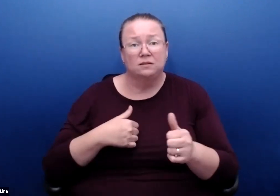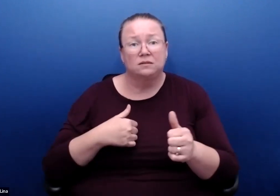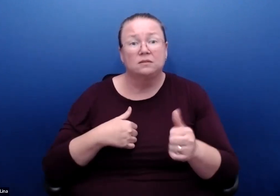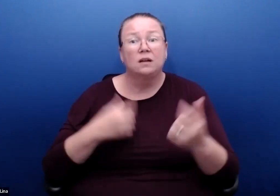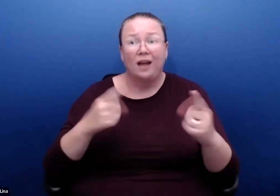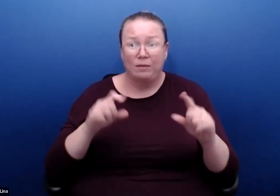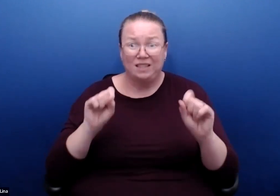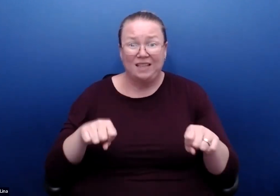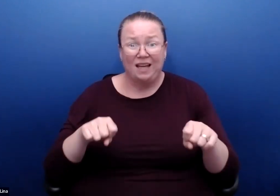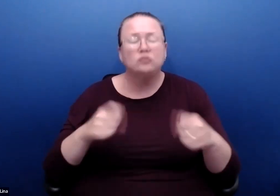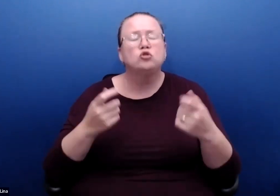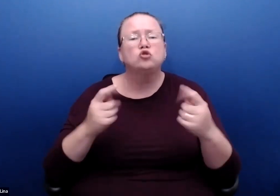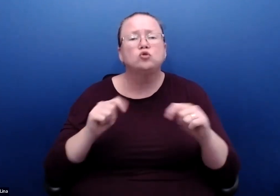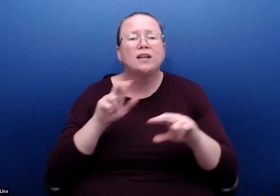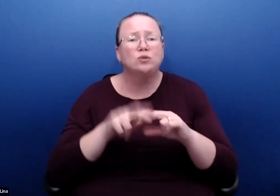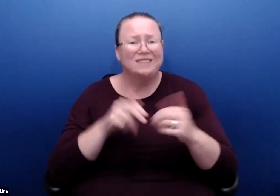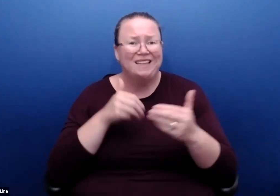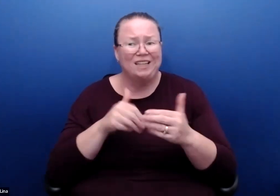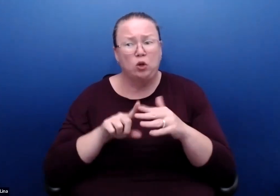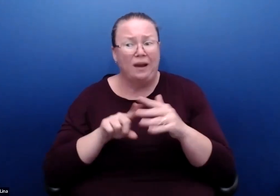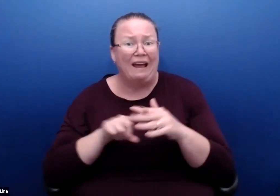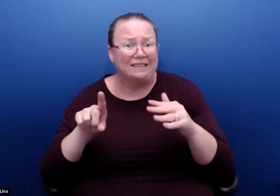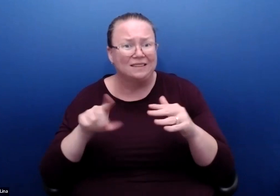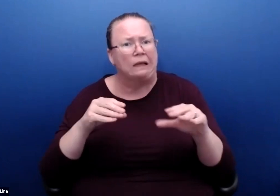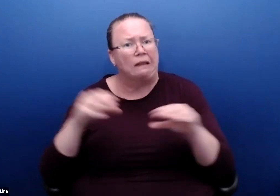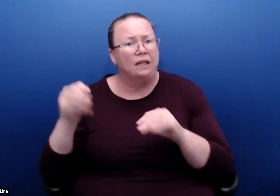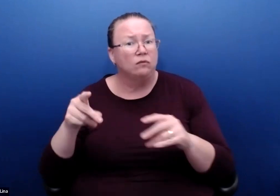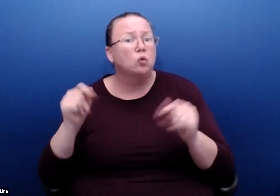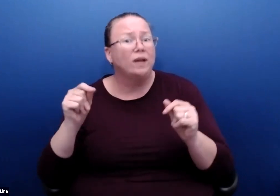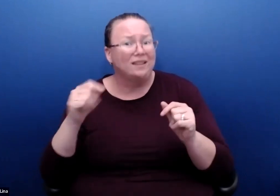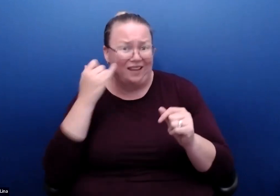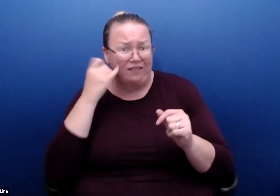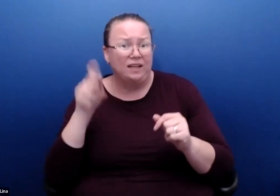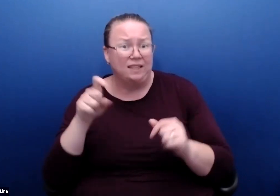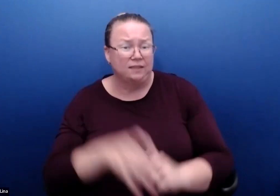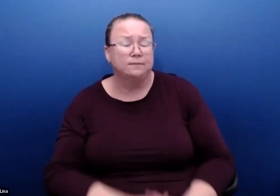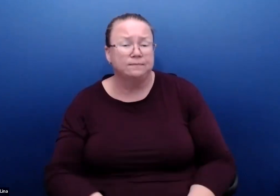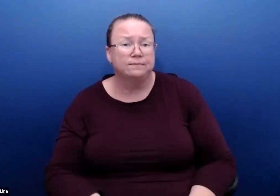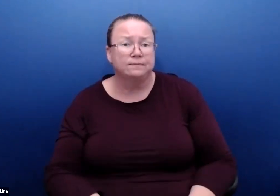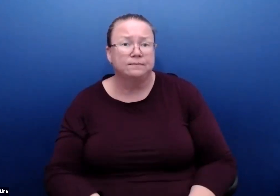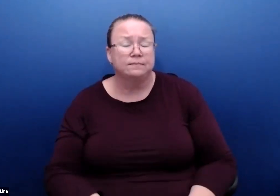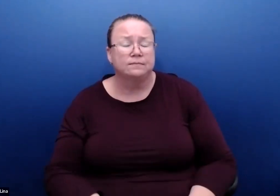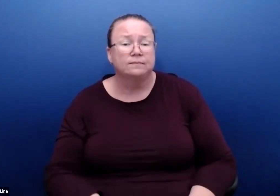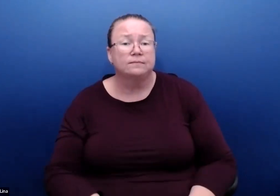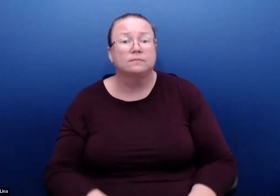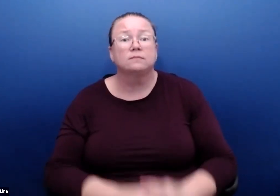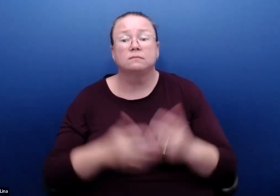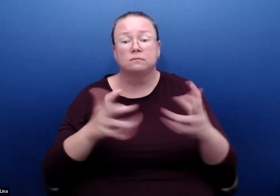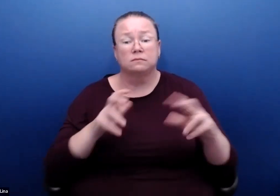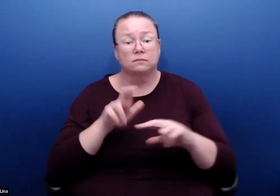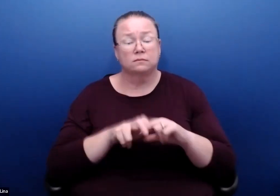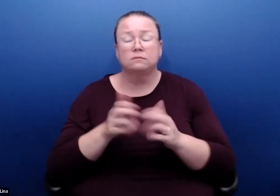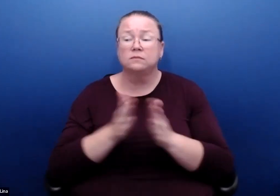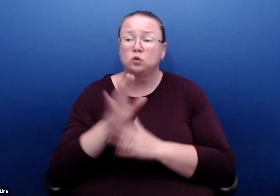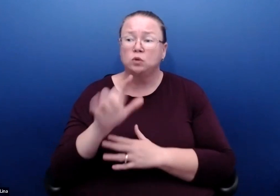When possible, I try to sit close to an exit so I could leave quickly if necessary. Once seated, I asked